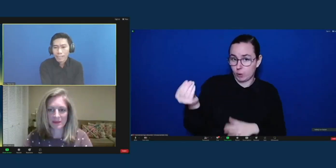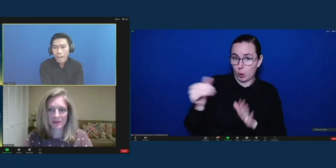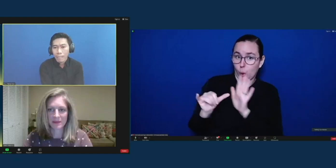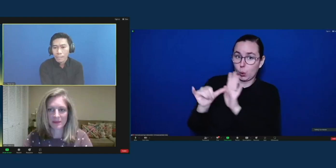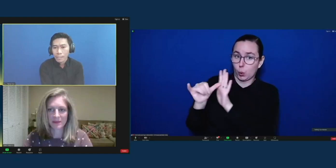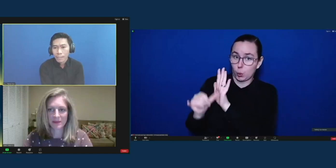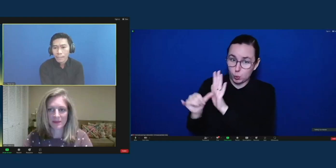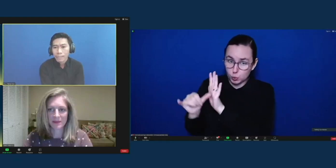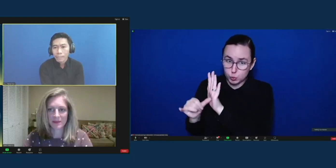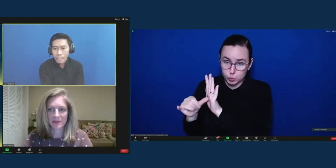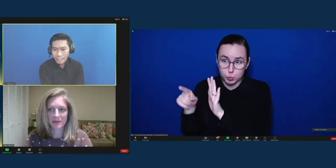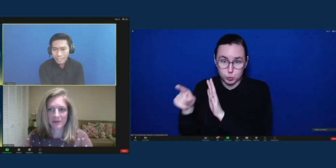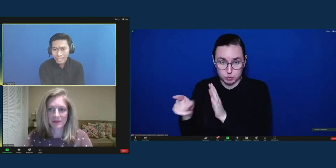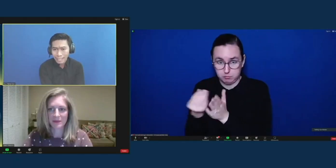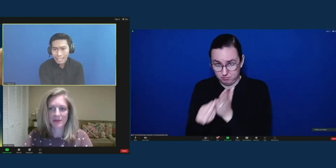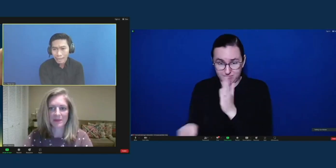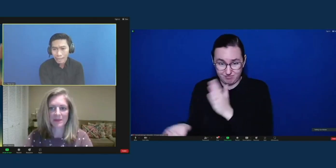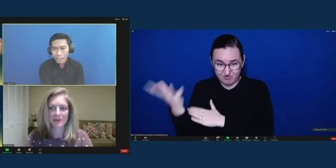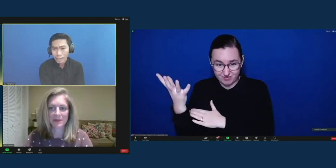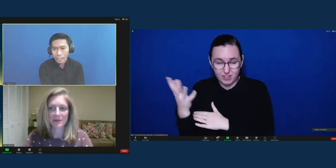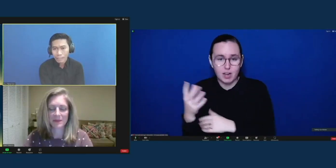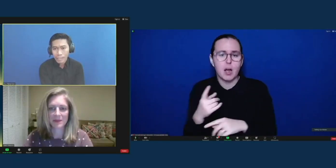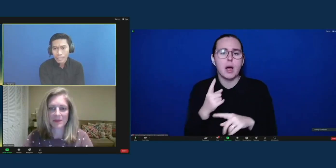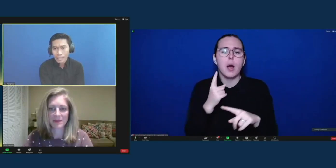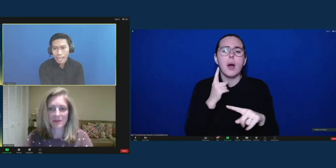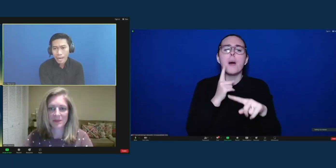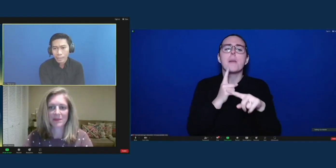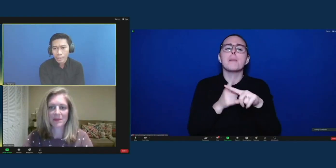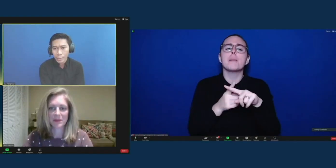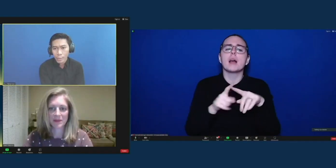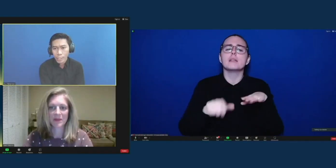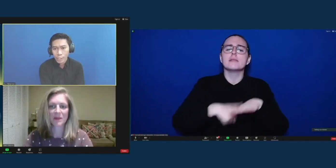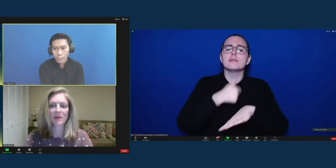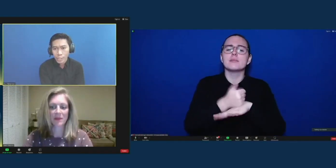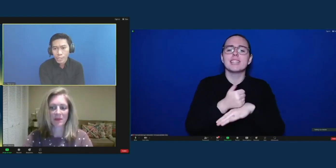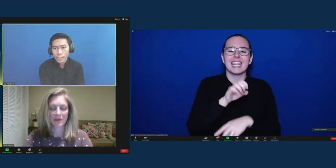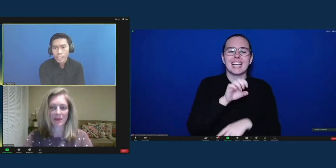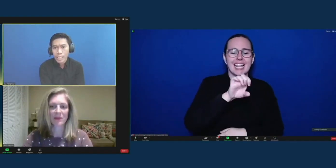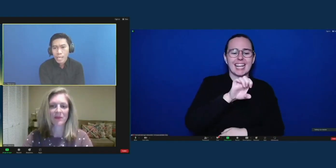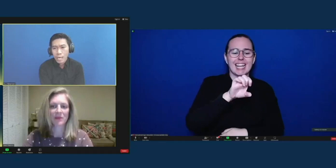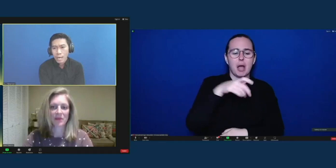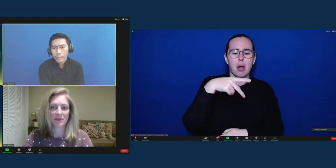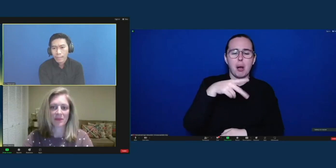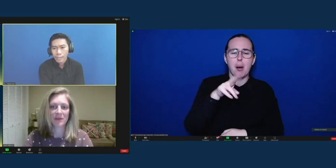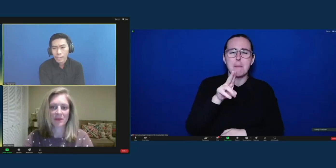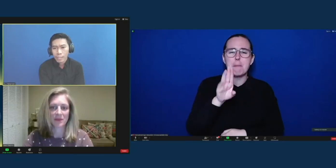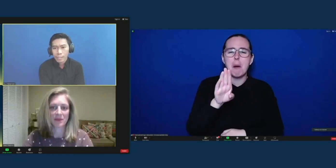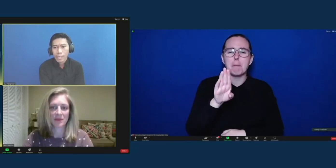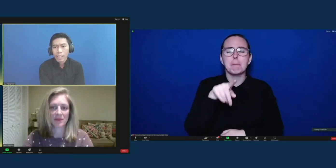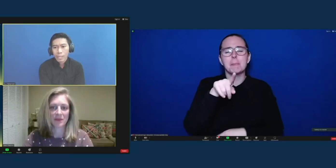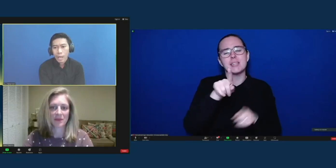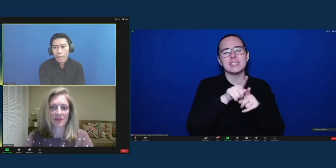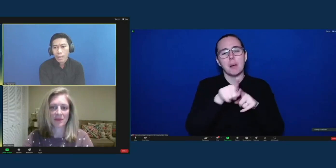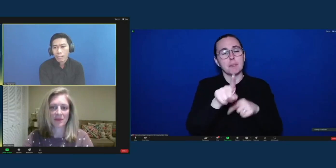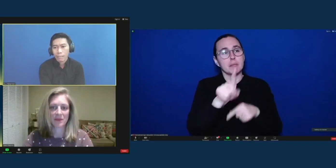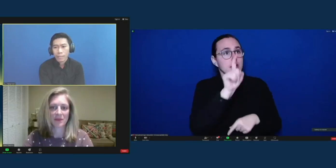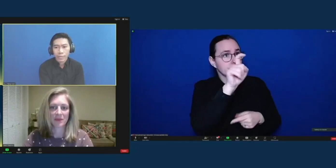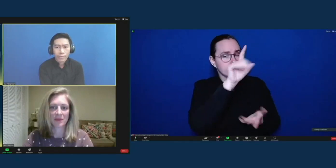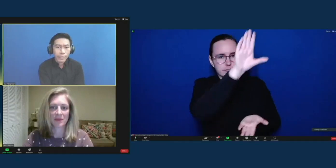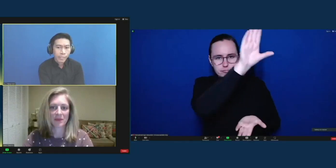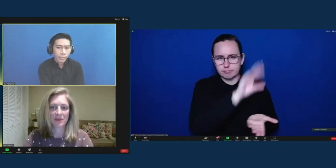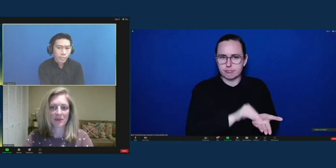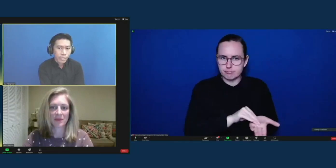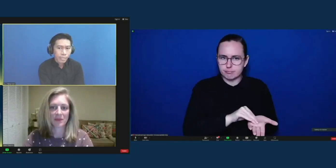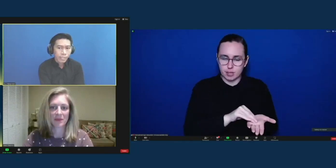developed EPUBs they can download and be sent out to the teachers and the students for